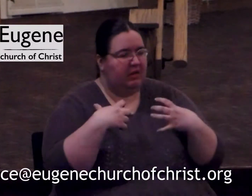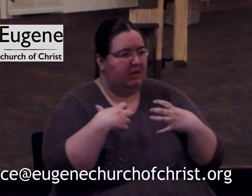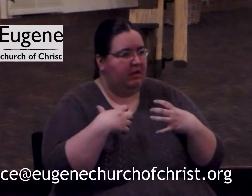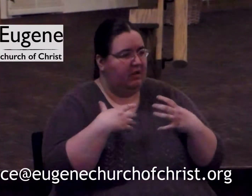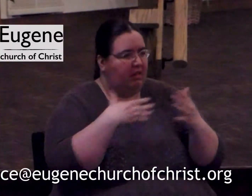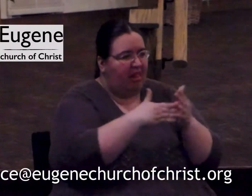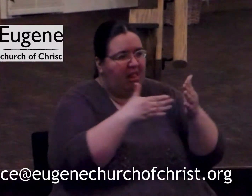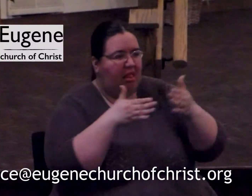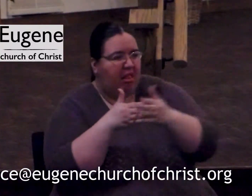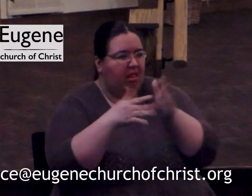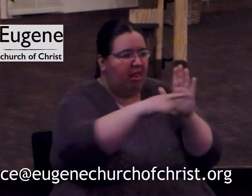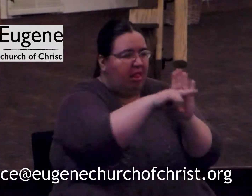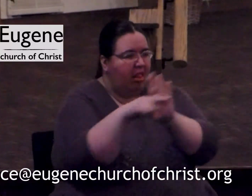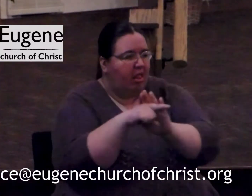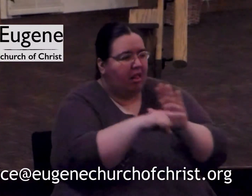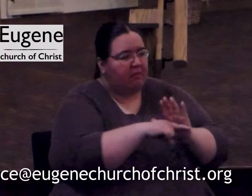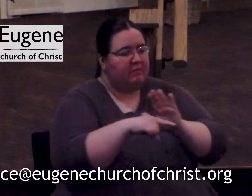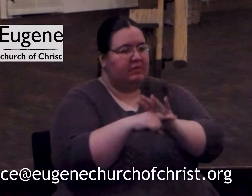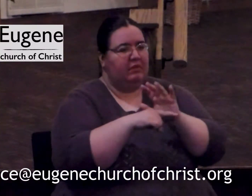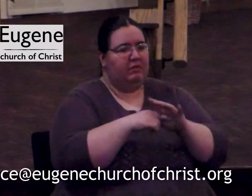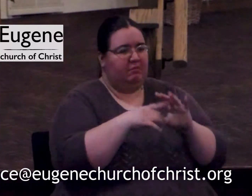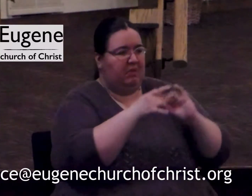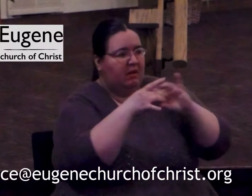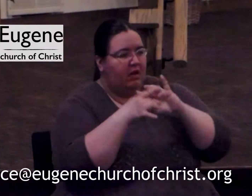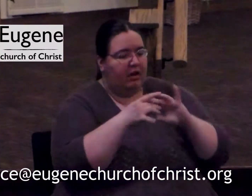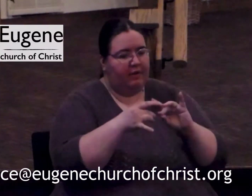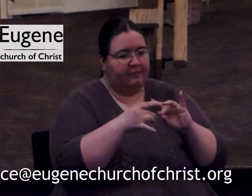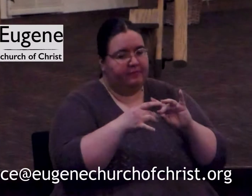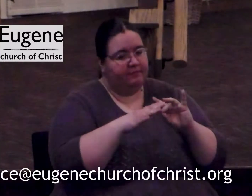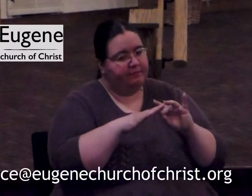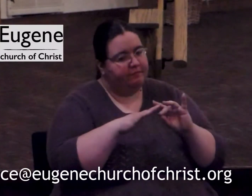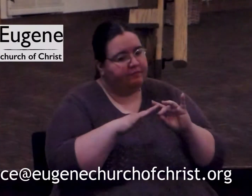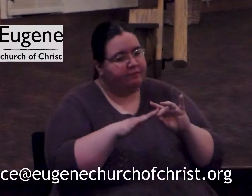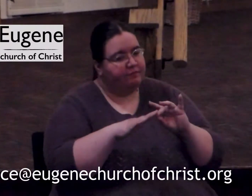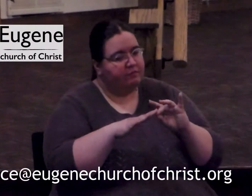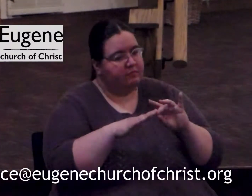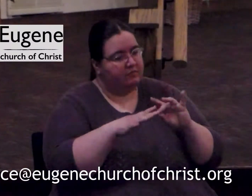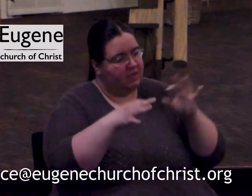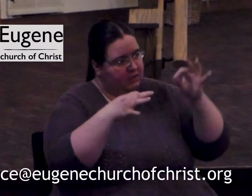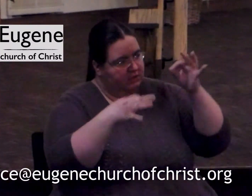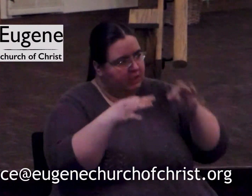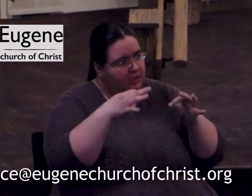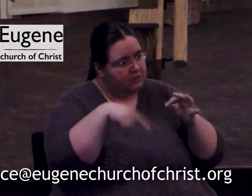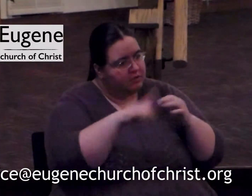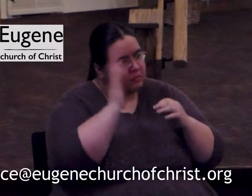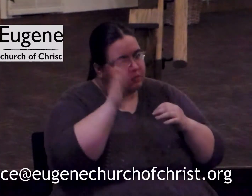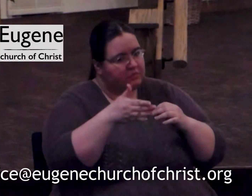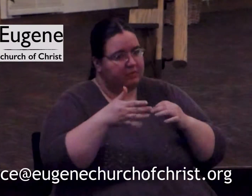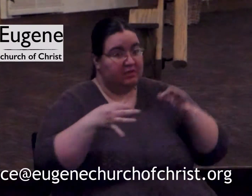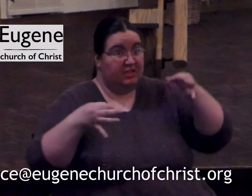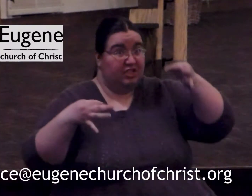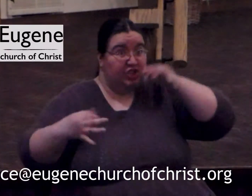Do not grumble against one another, brothers and sisters, or you will be judged. The judge is standing at the door. Don't grumble.